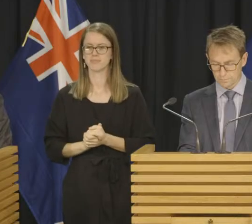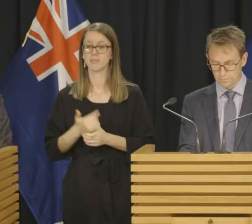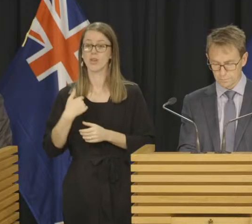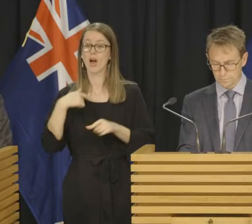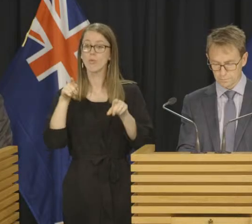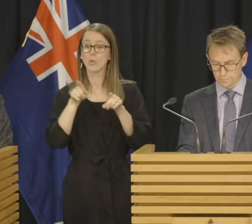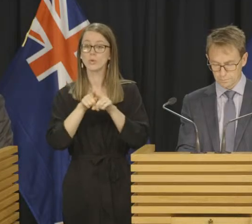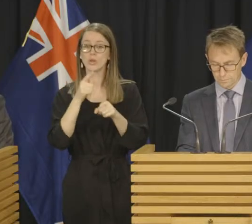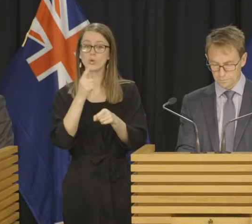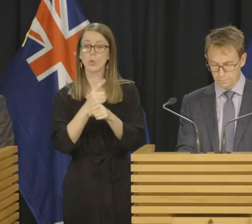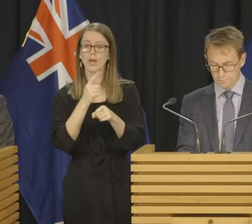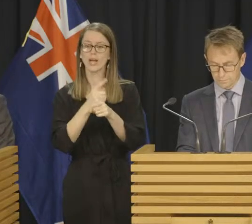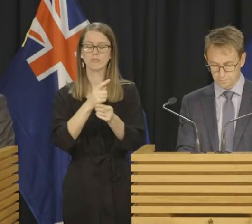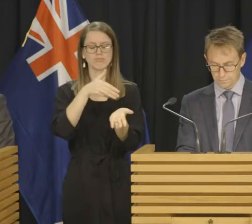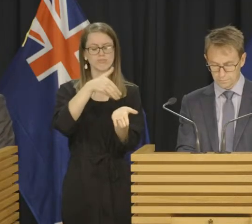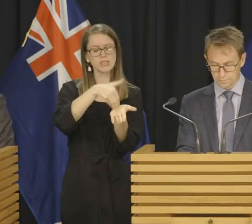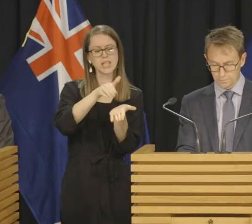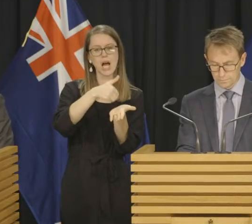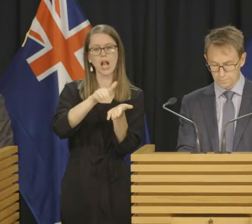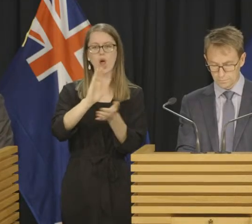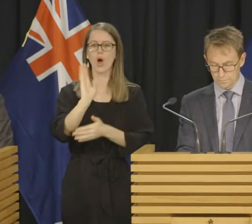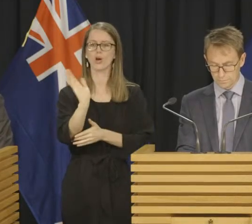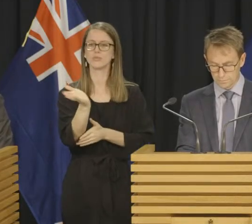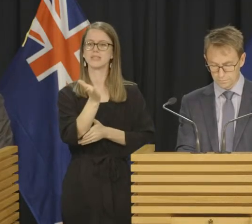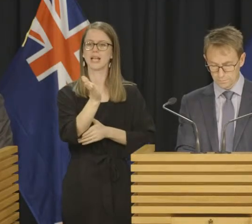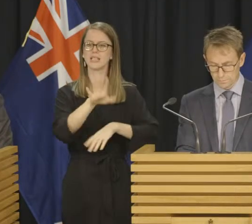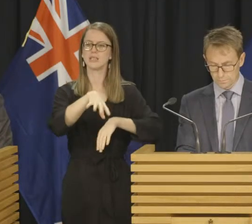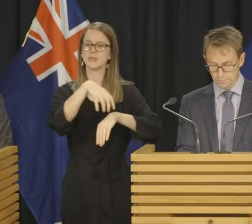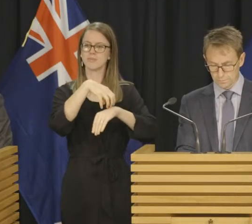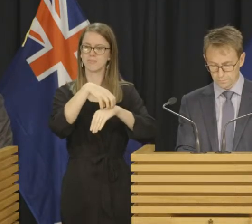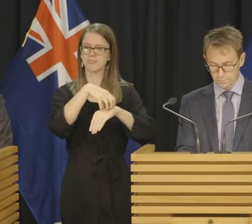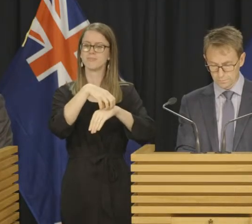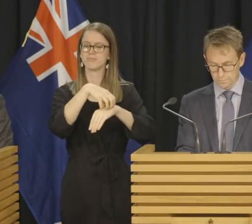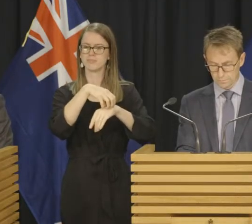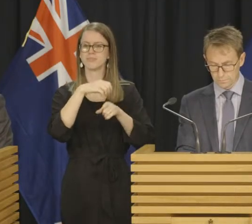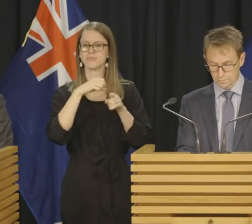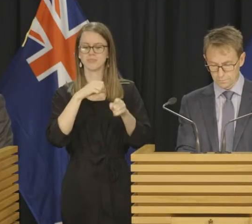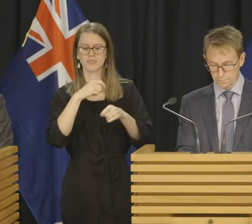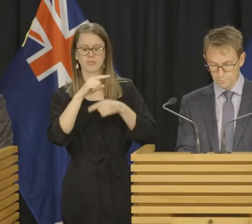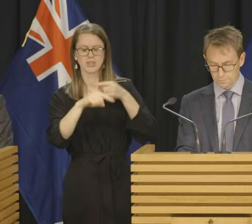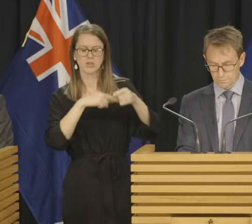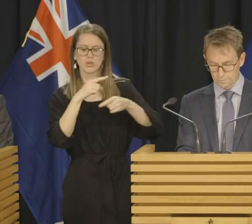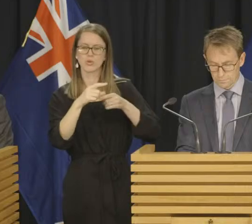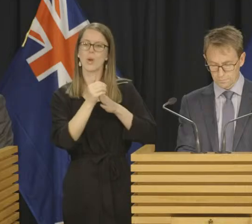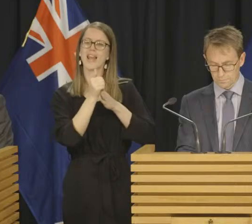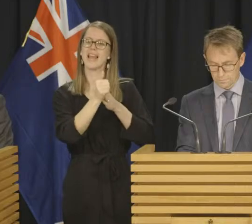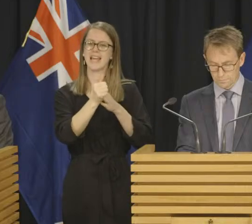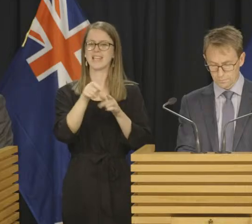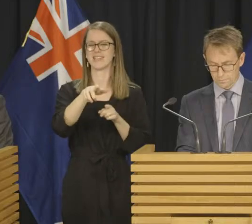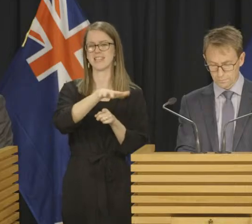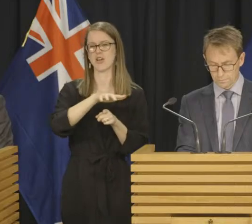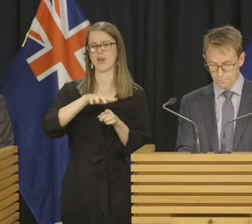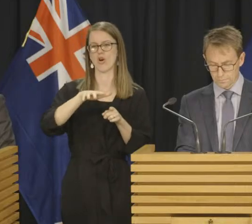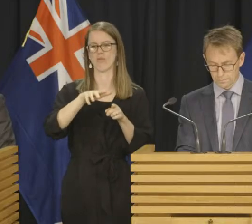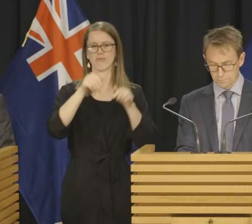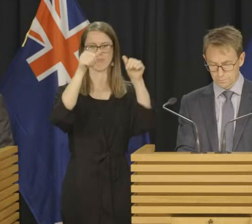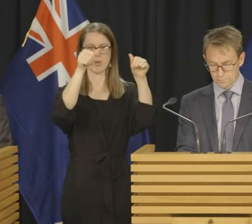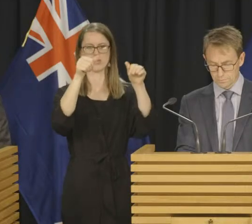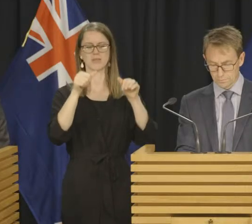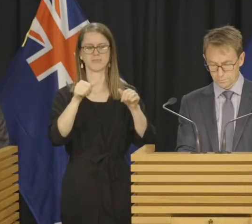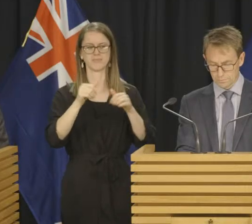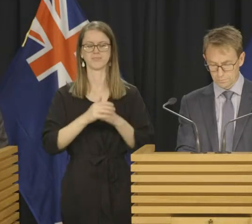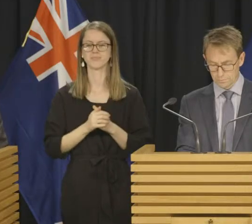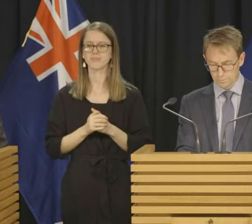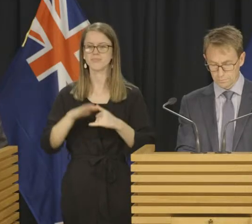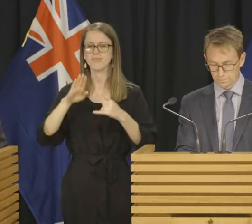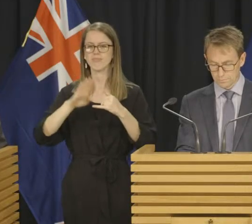also been speaking with retail and hospitality associations as they continue to play a leadership role in this area.